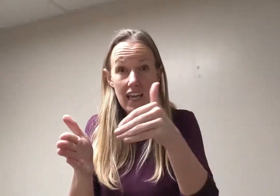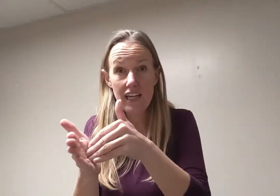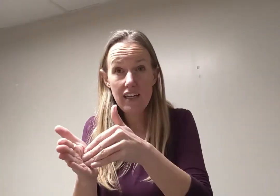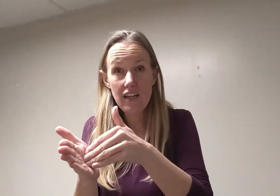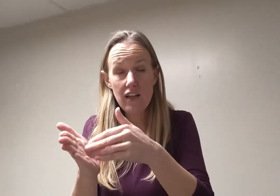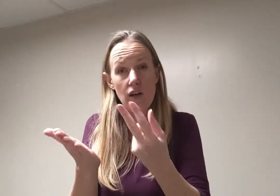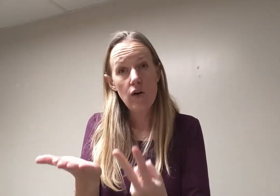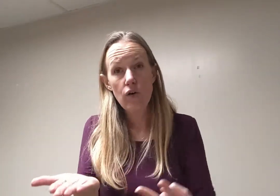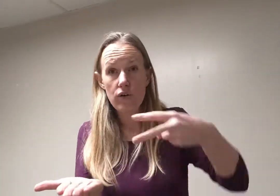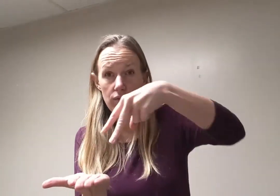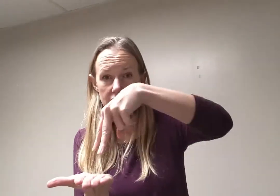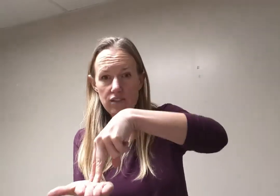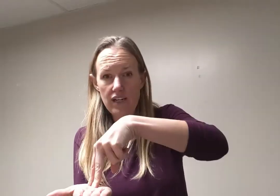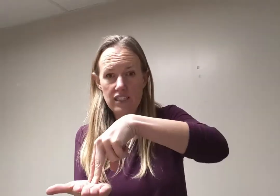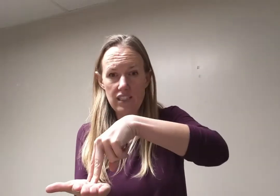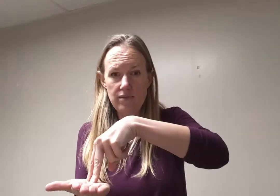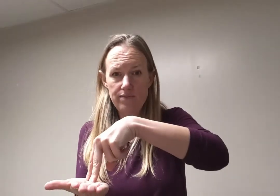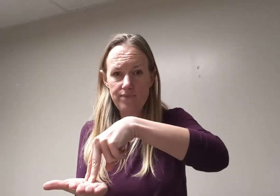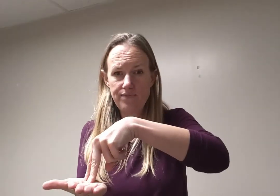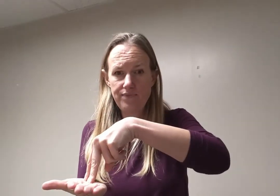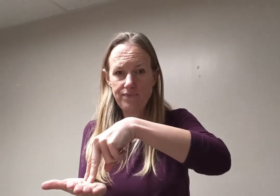again or the resurrection.